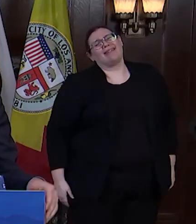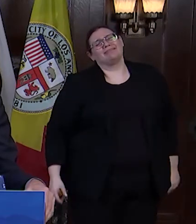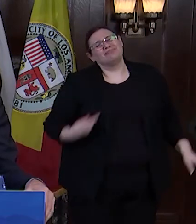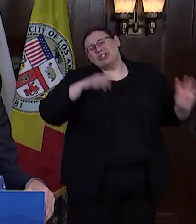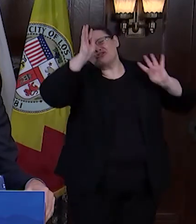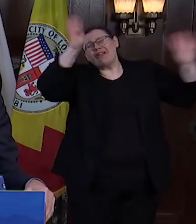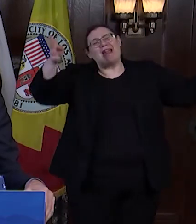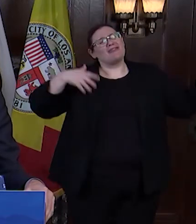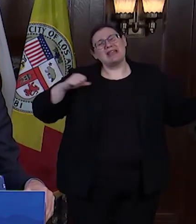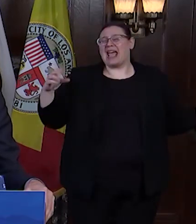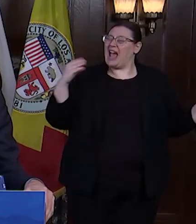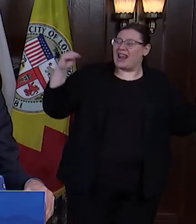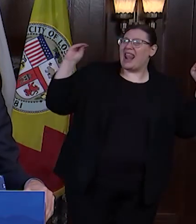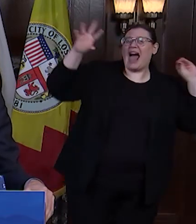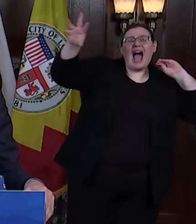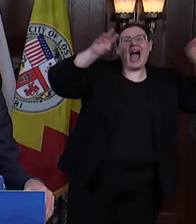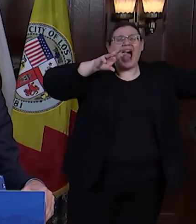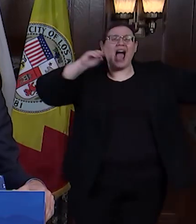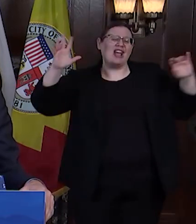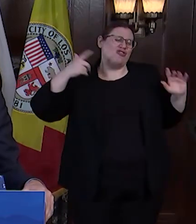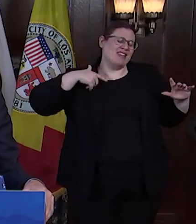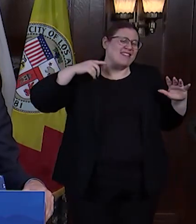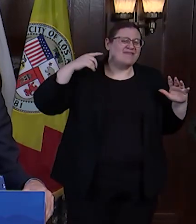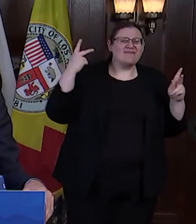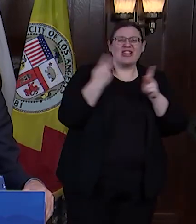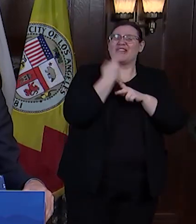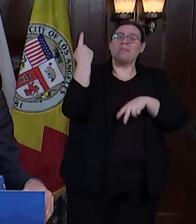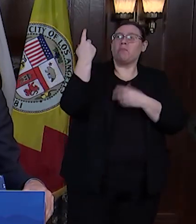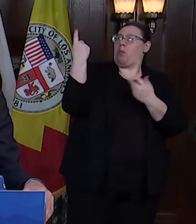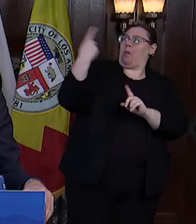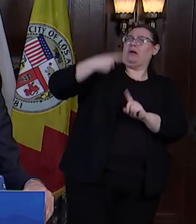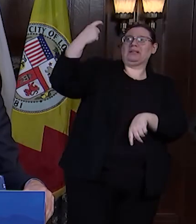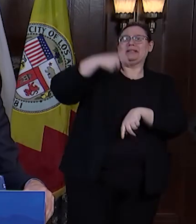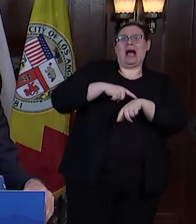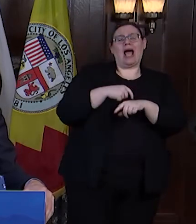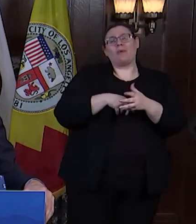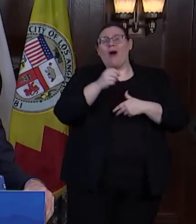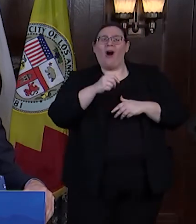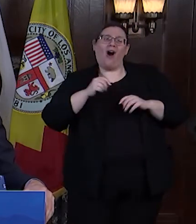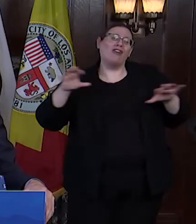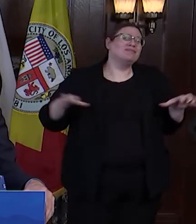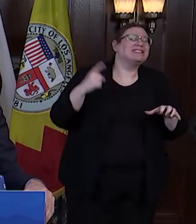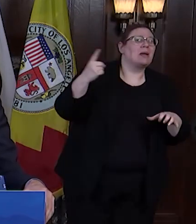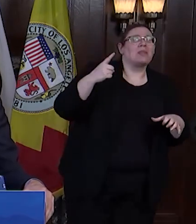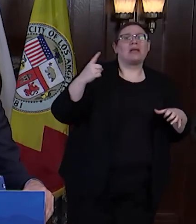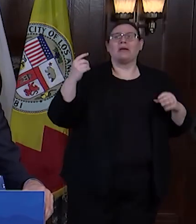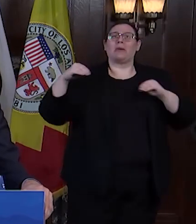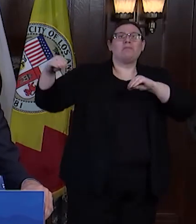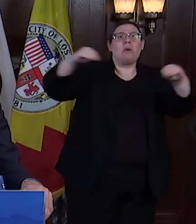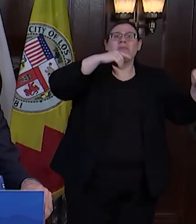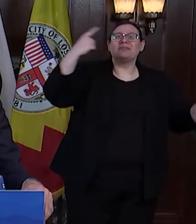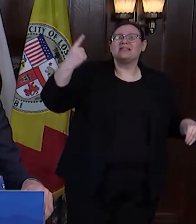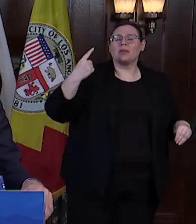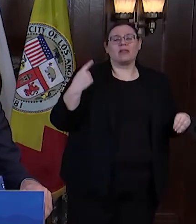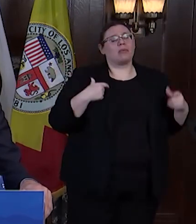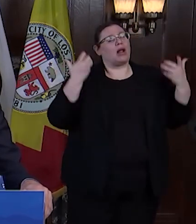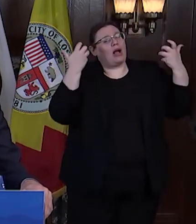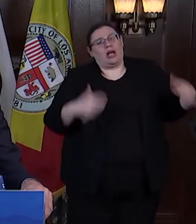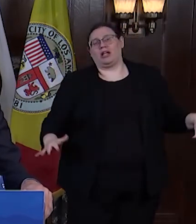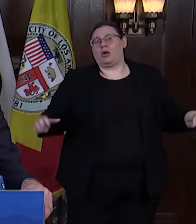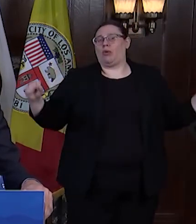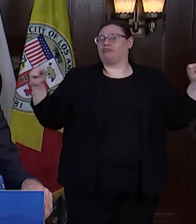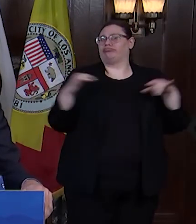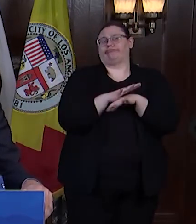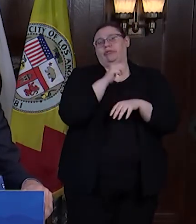up the town. We can figure a time. We all, step out and do something. We can make something mobile. But what I don't want to have is something that's unsafe. I don't want